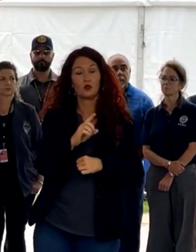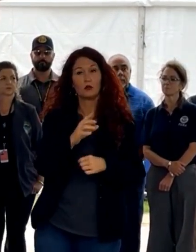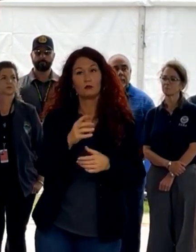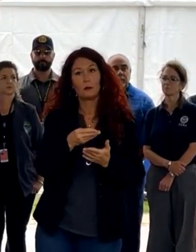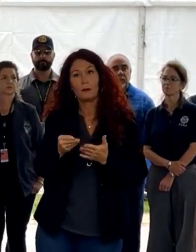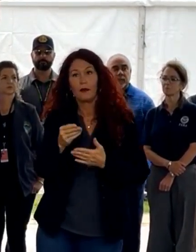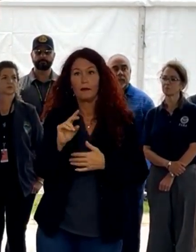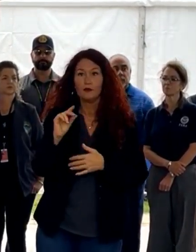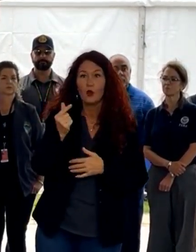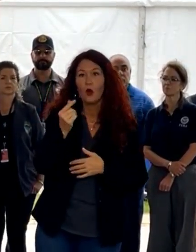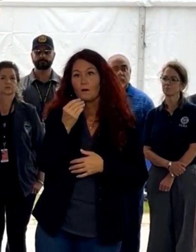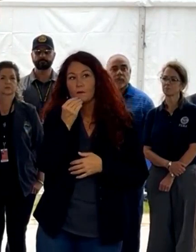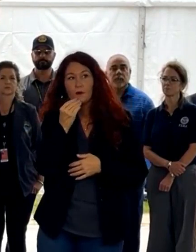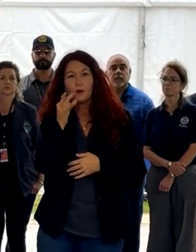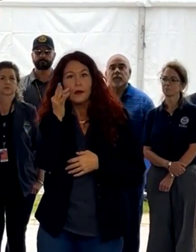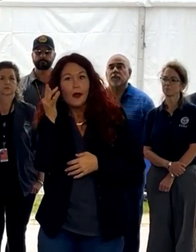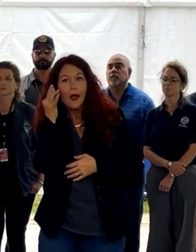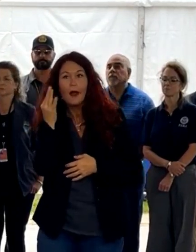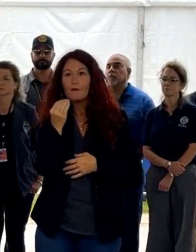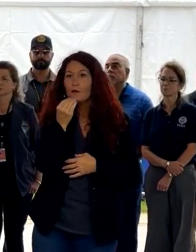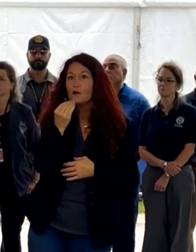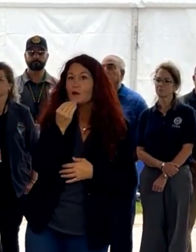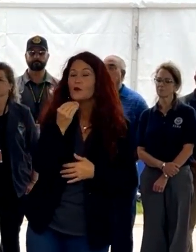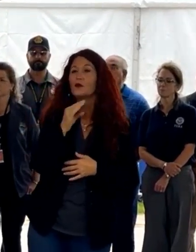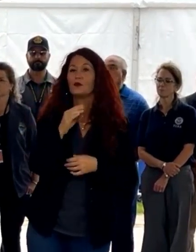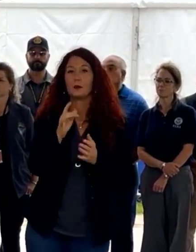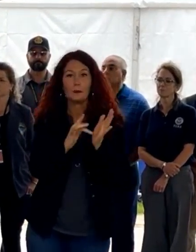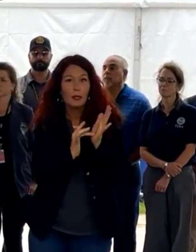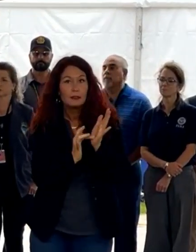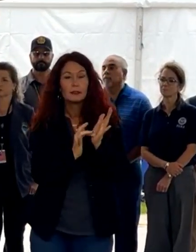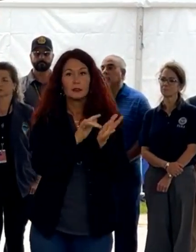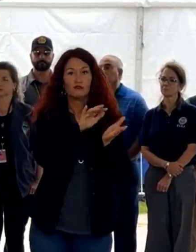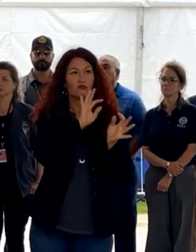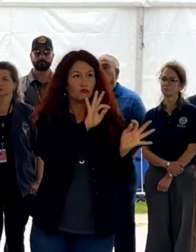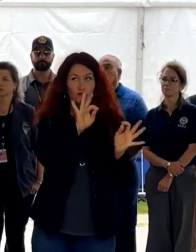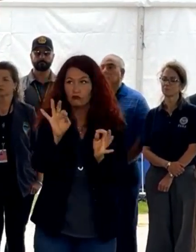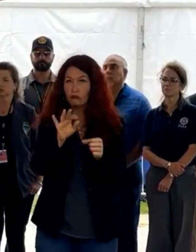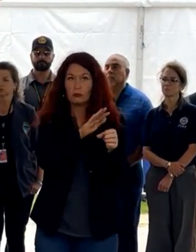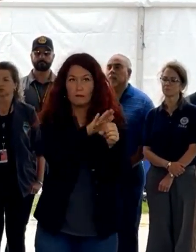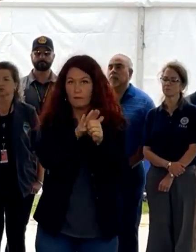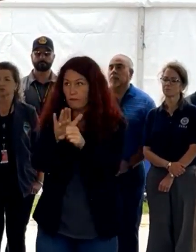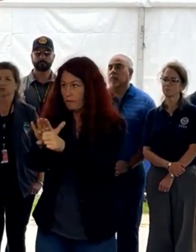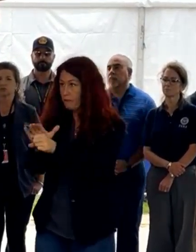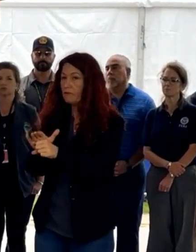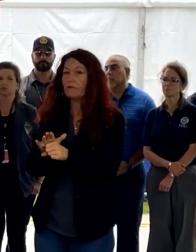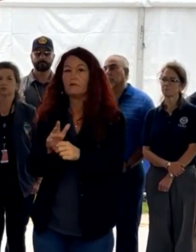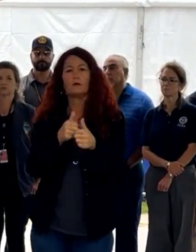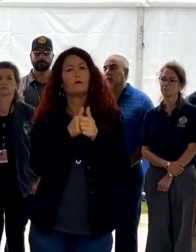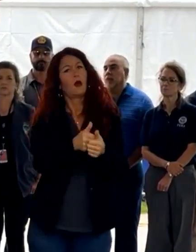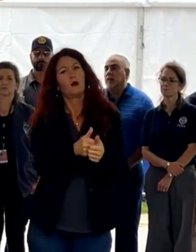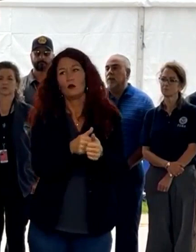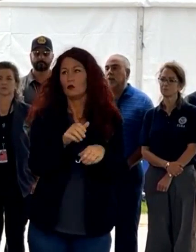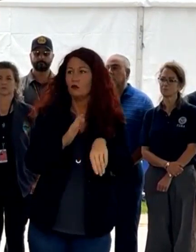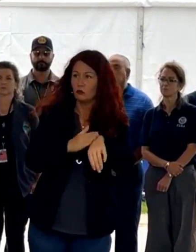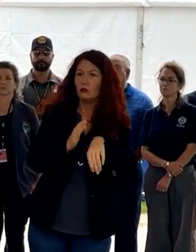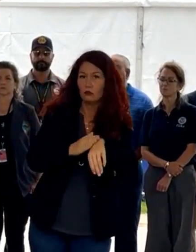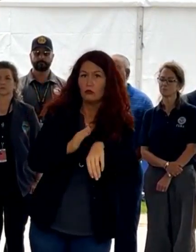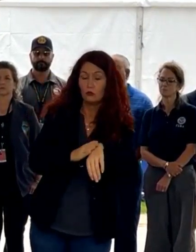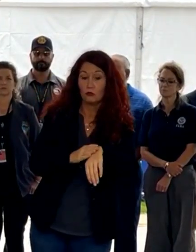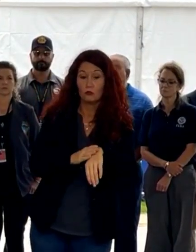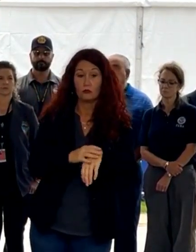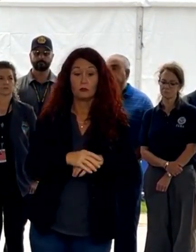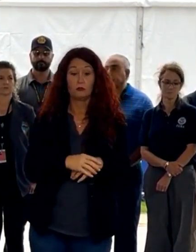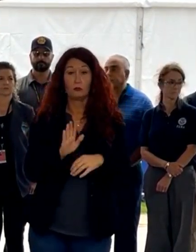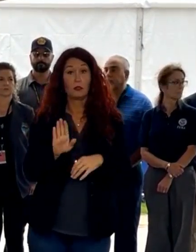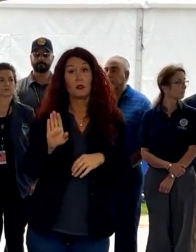Florida's Weather Channel. Make sure that you are constantly monitoring all local official warnings. If your area is asked